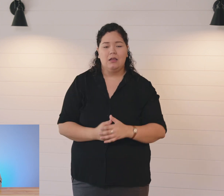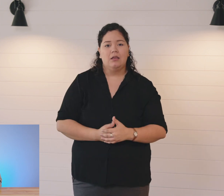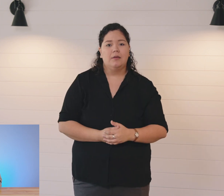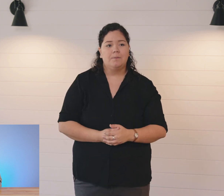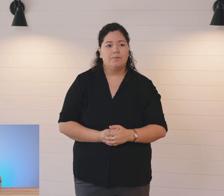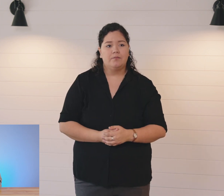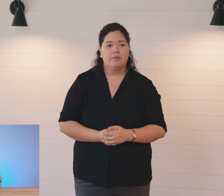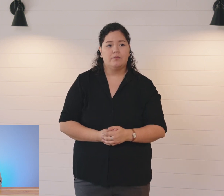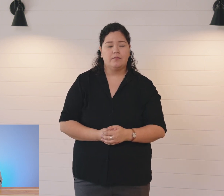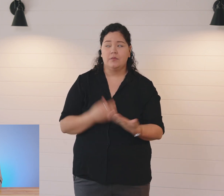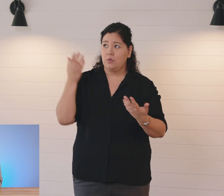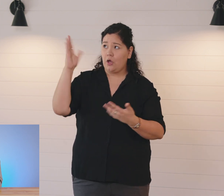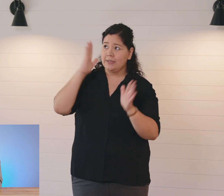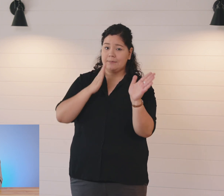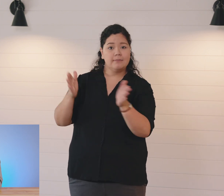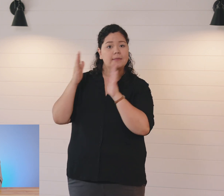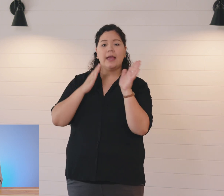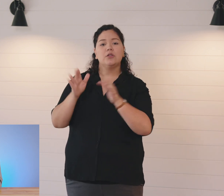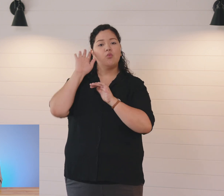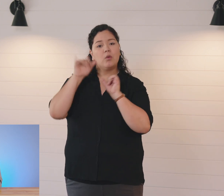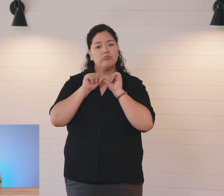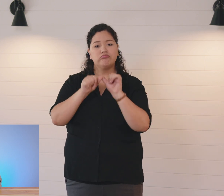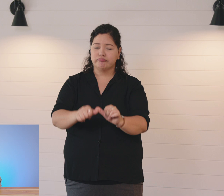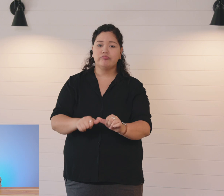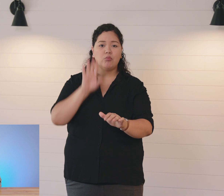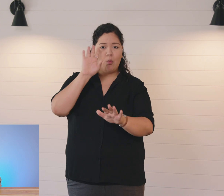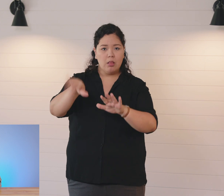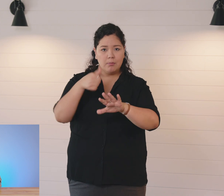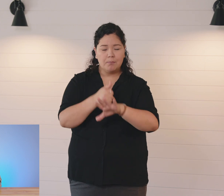So God's plans for our good cannot be stopped. And here's the last one.